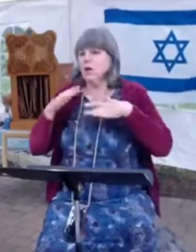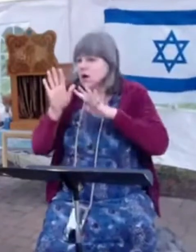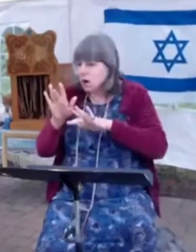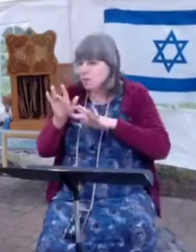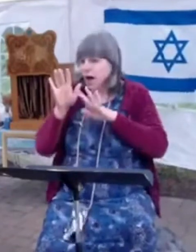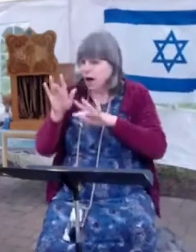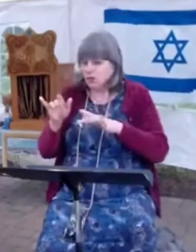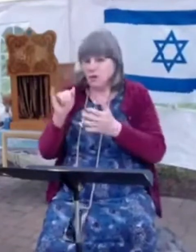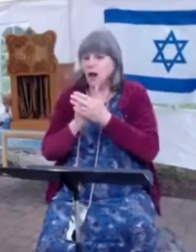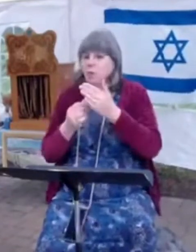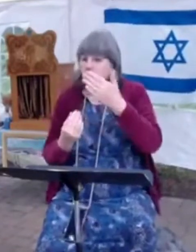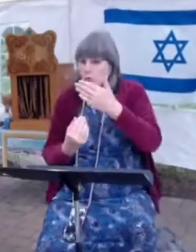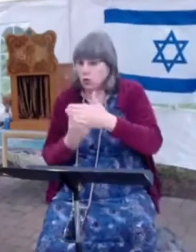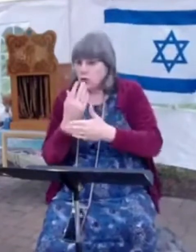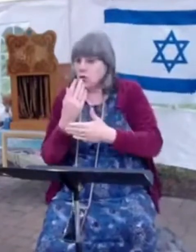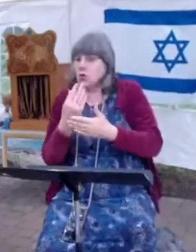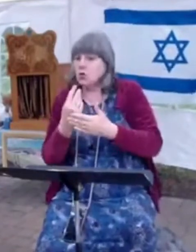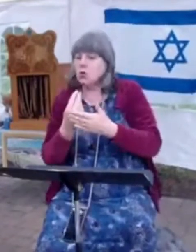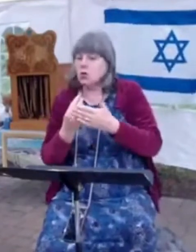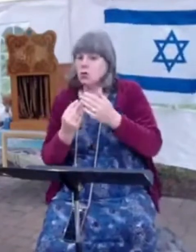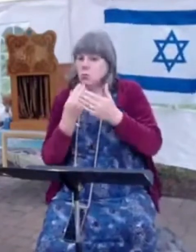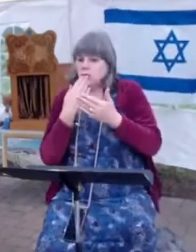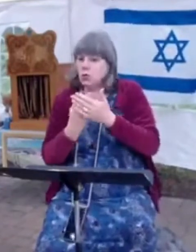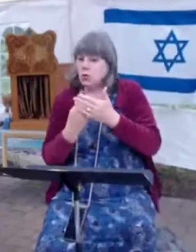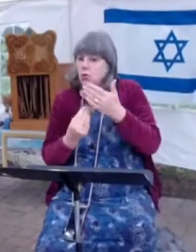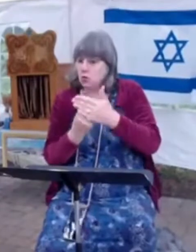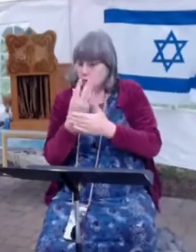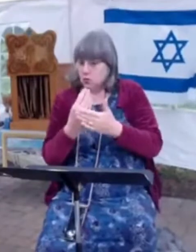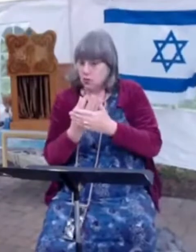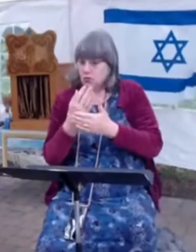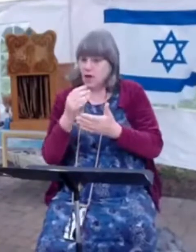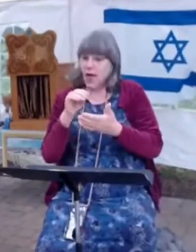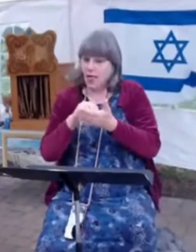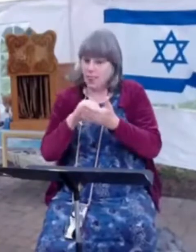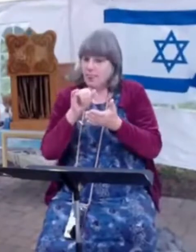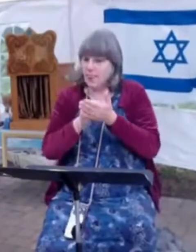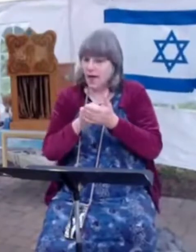was the good news message Yohanan preached.